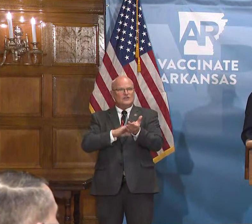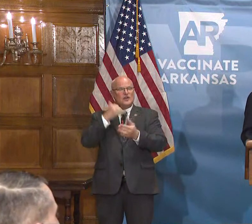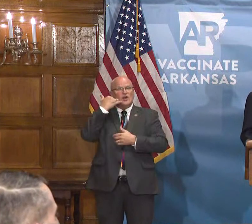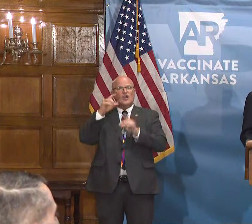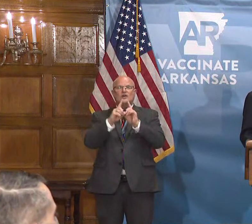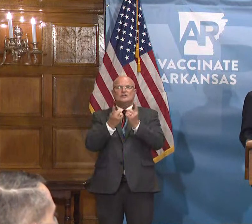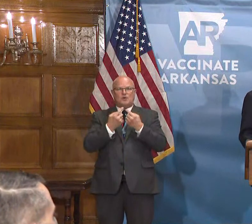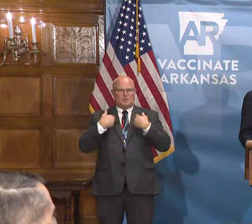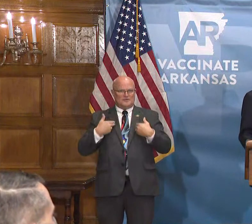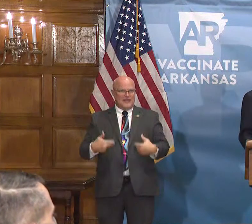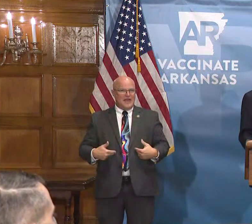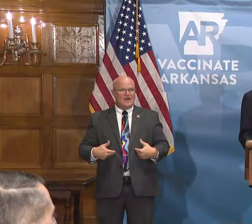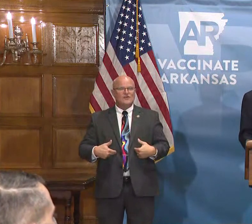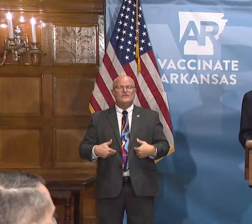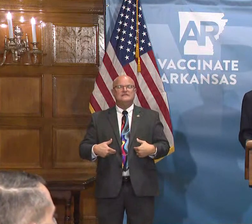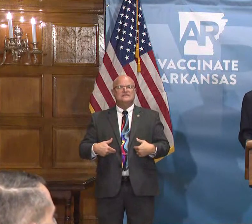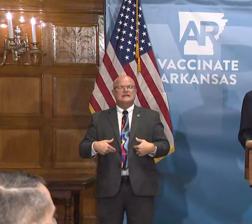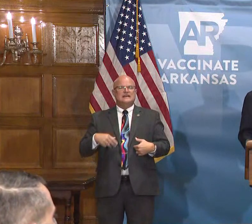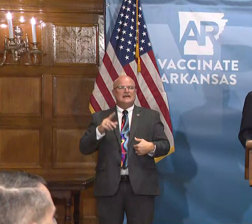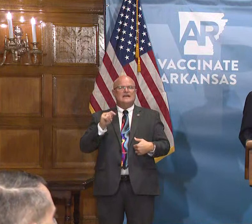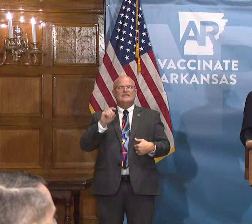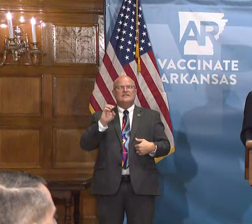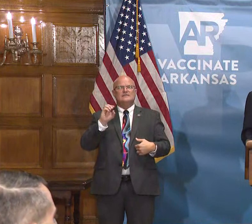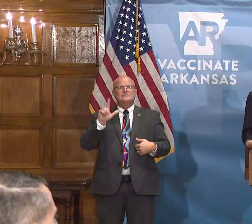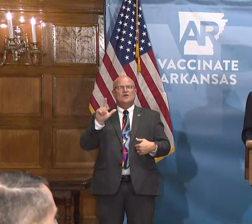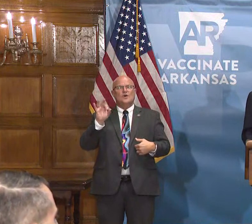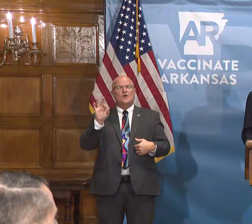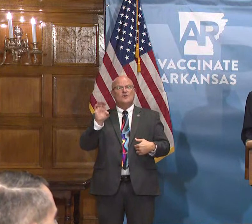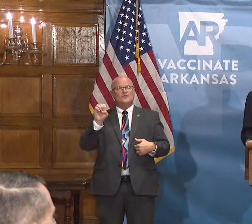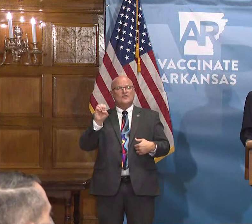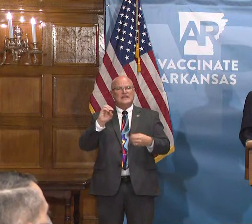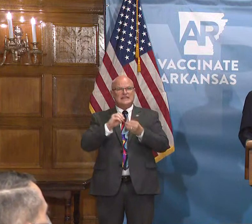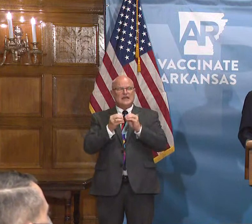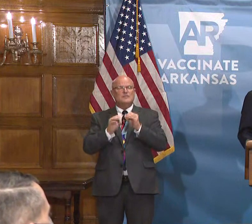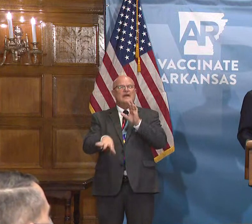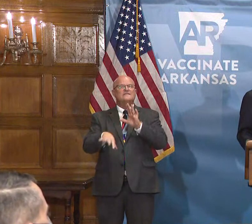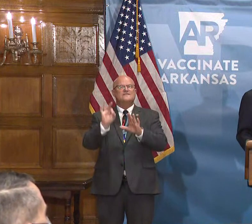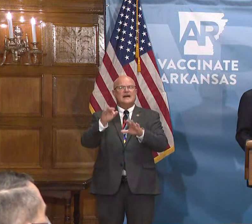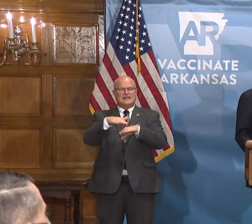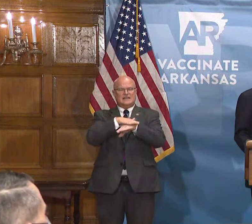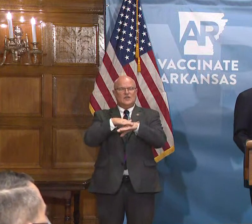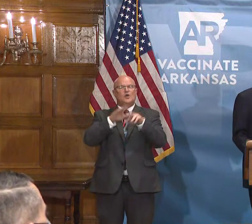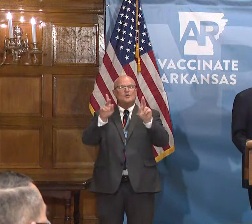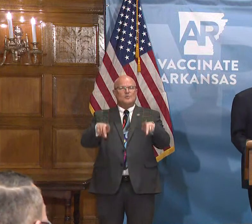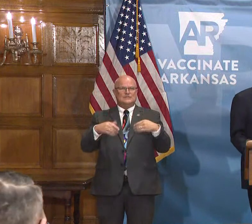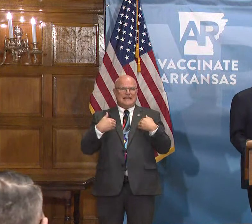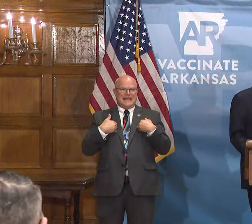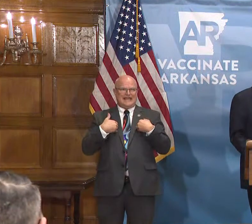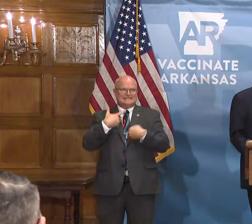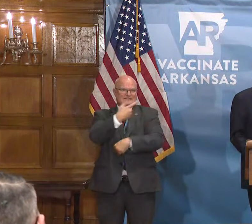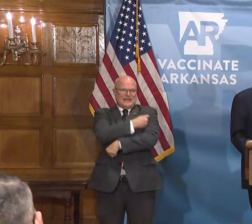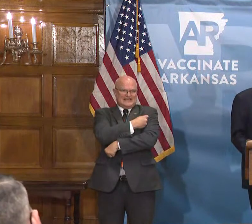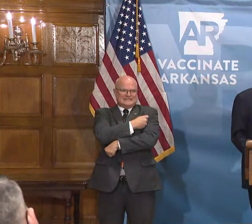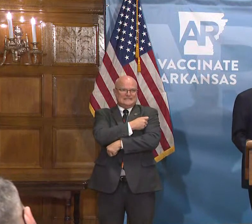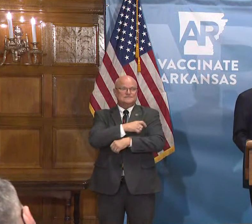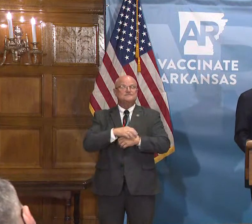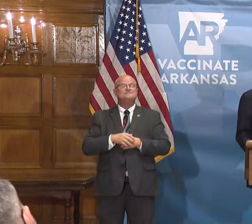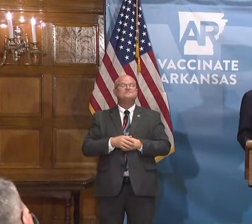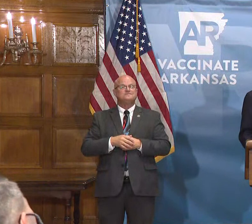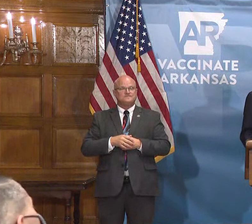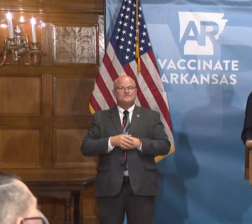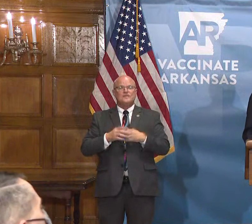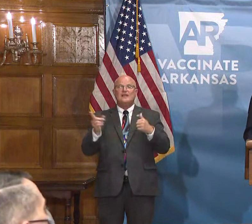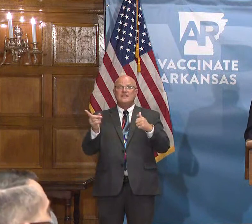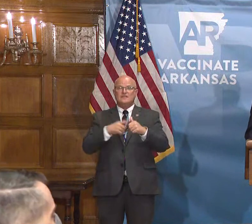the Department of Health toll-free number, and they can get a local provider that will have it. And then soon after we do the